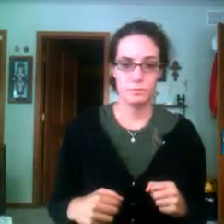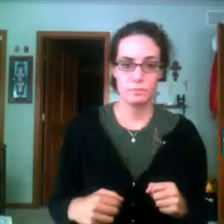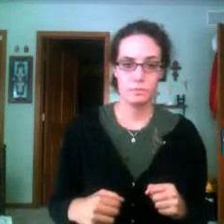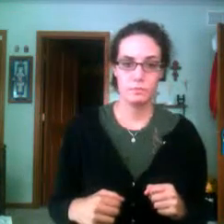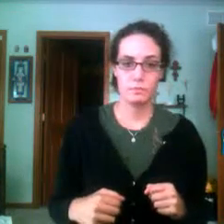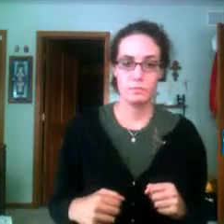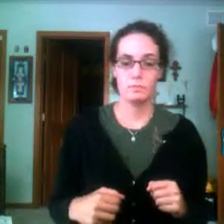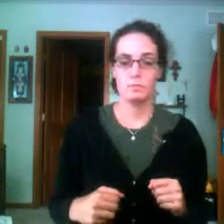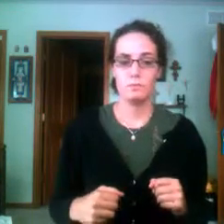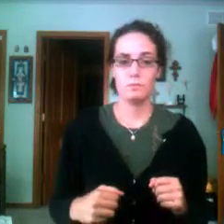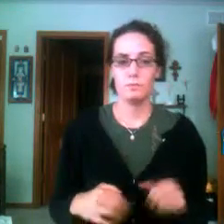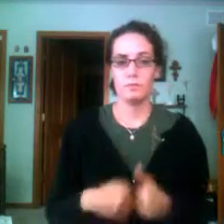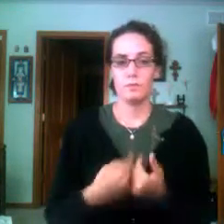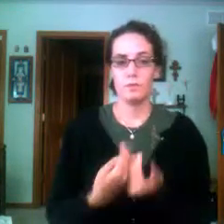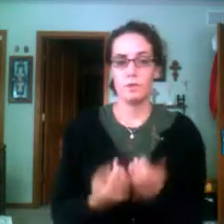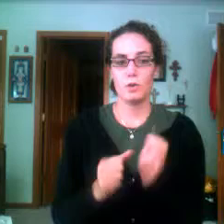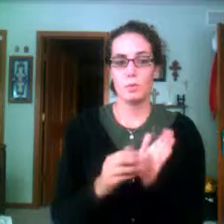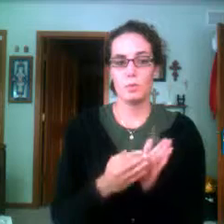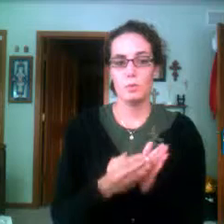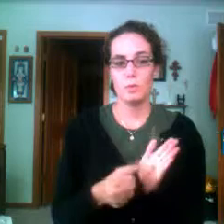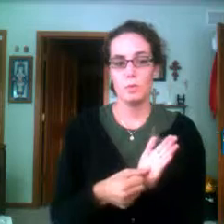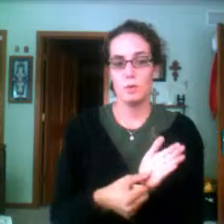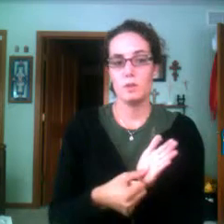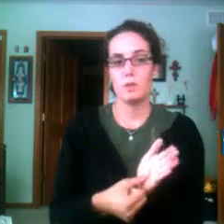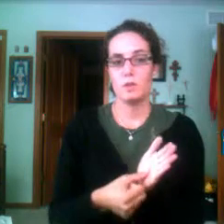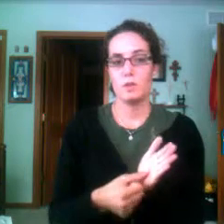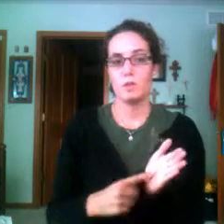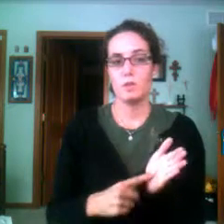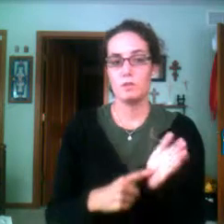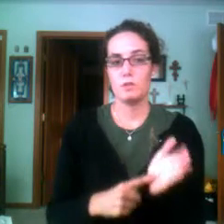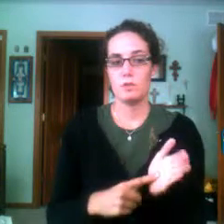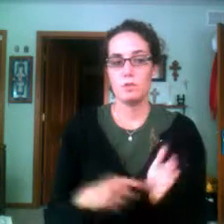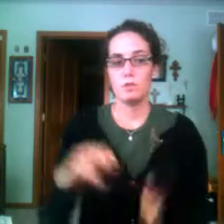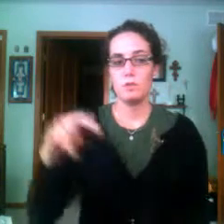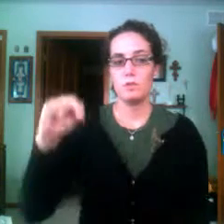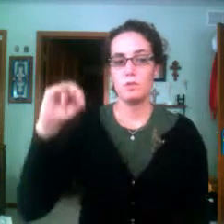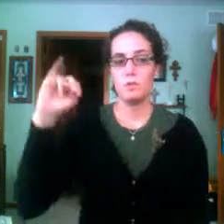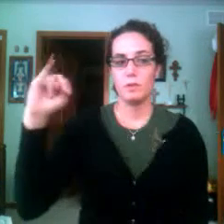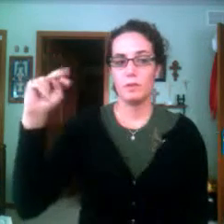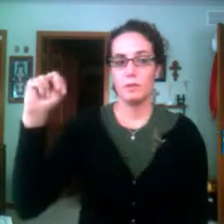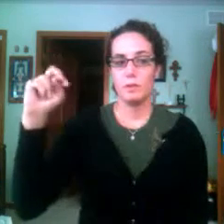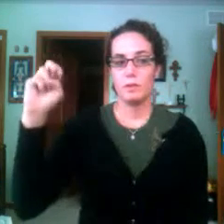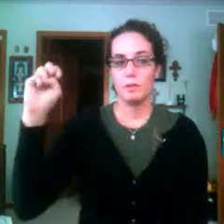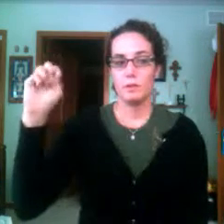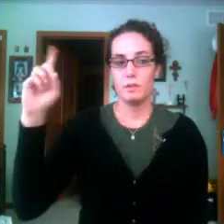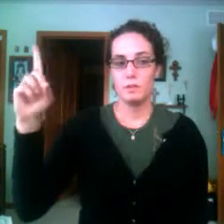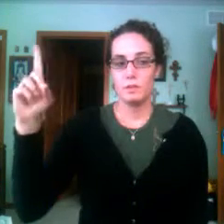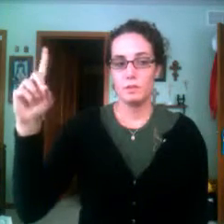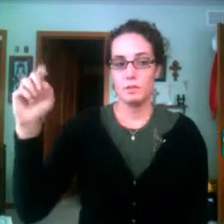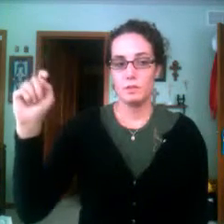is how you can represent integers on a number line. Again, each dot represents each number.